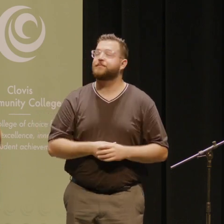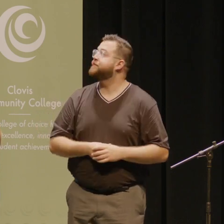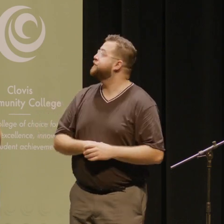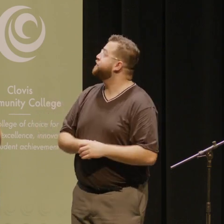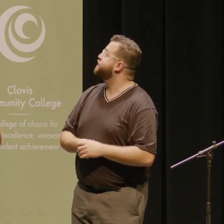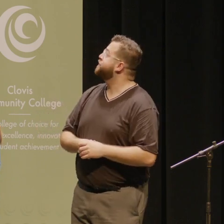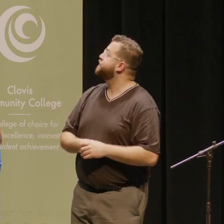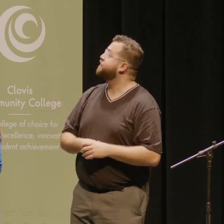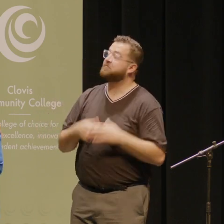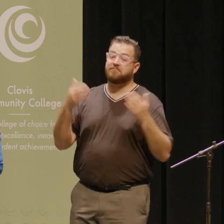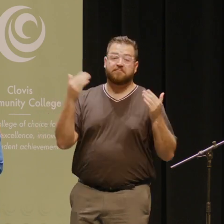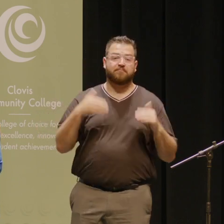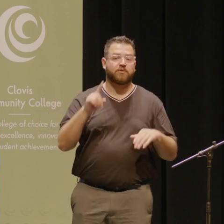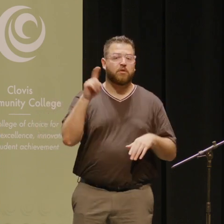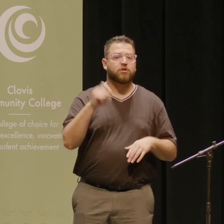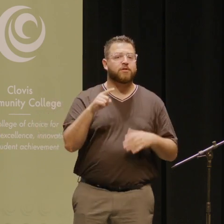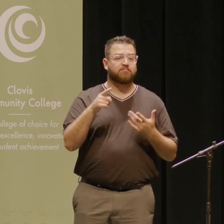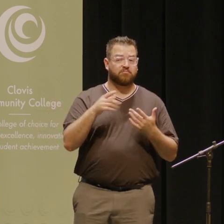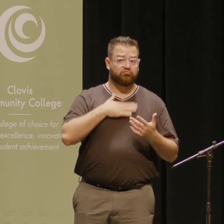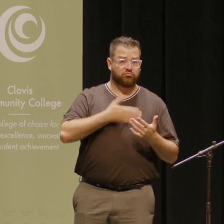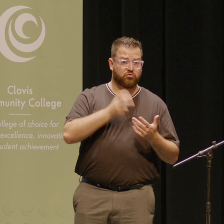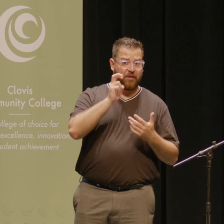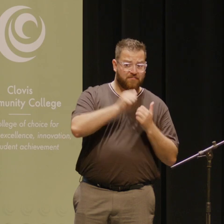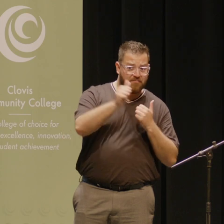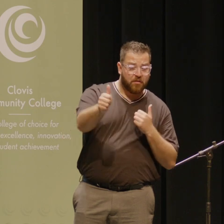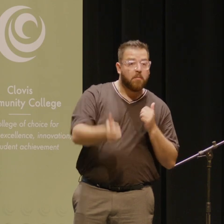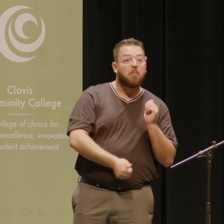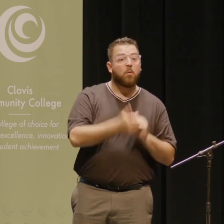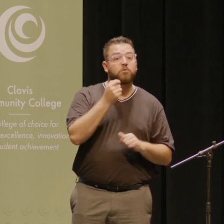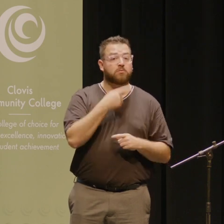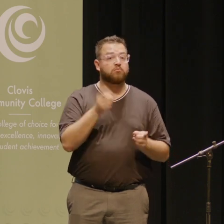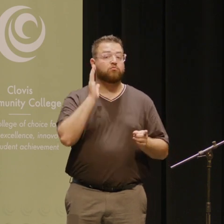How far are you willing to travel? Most of them will travel